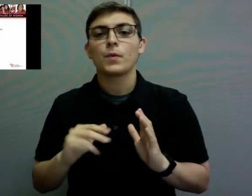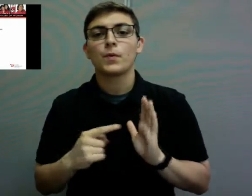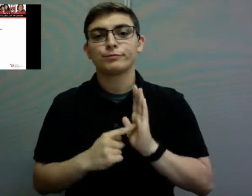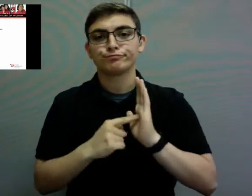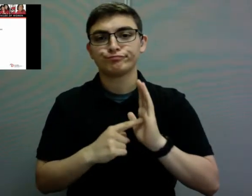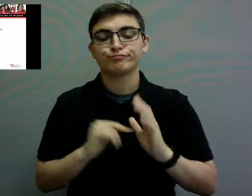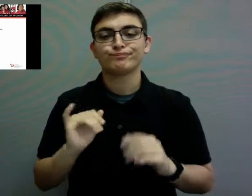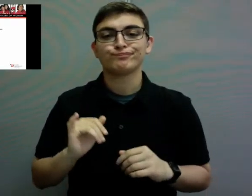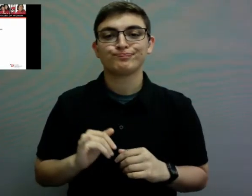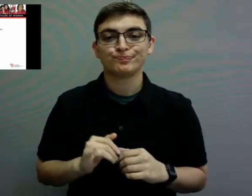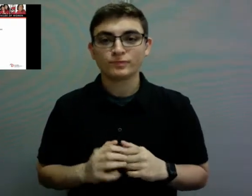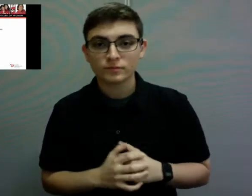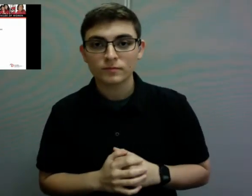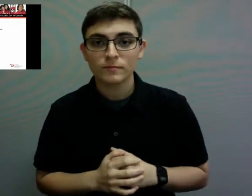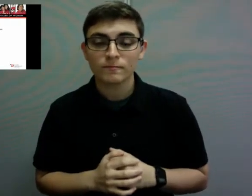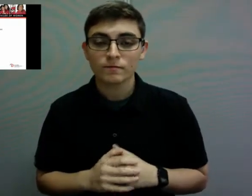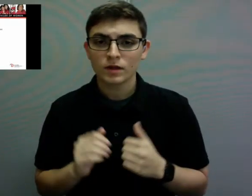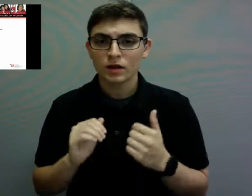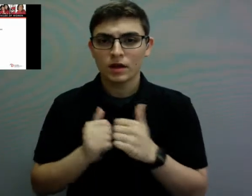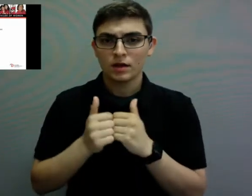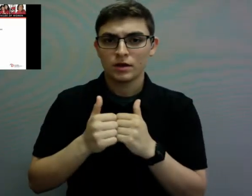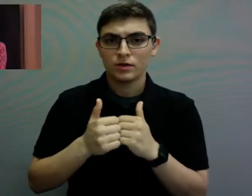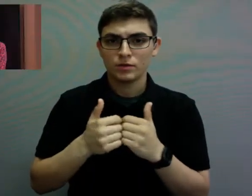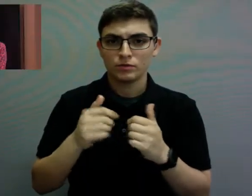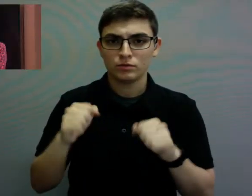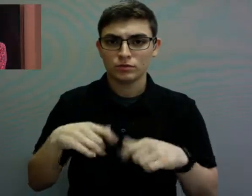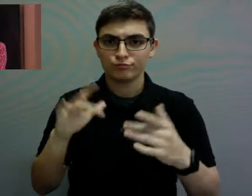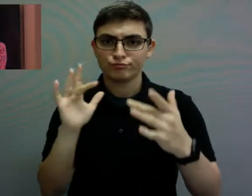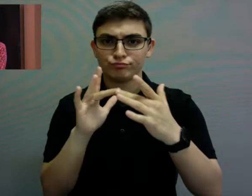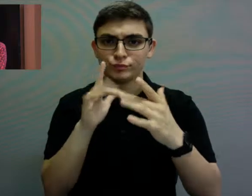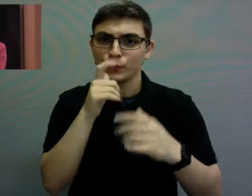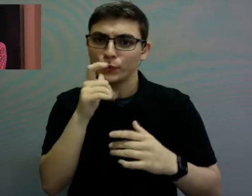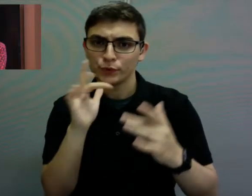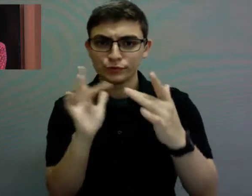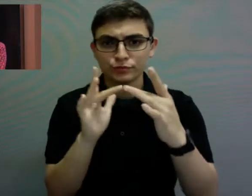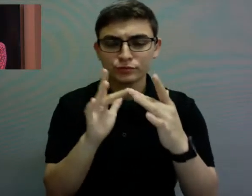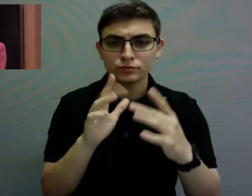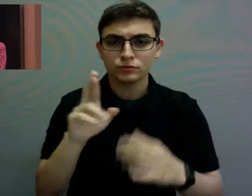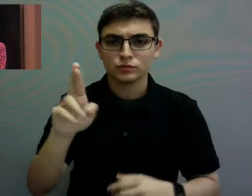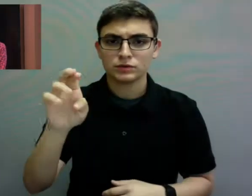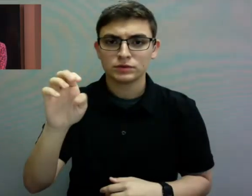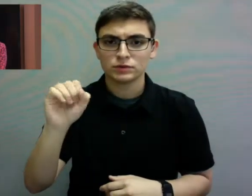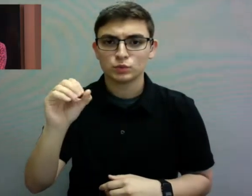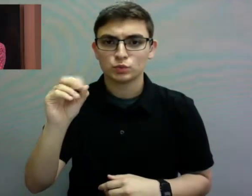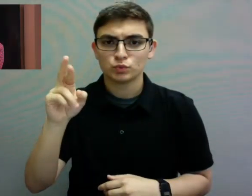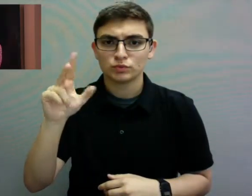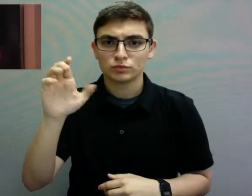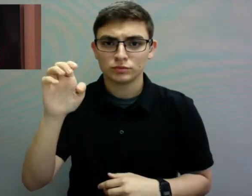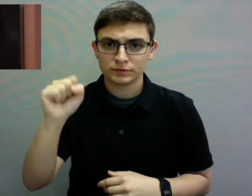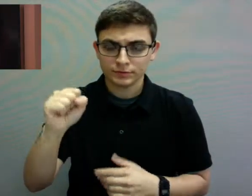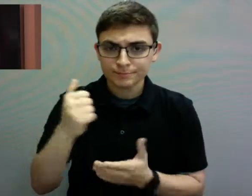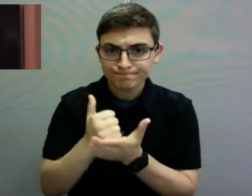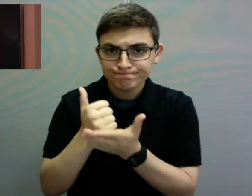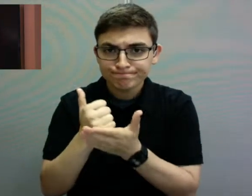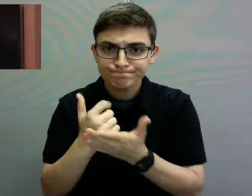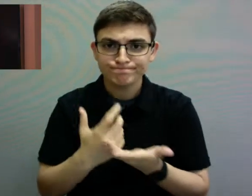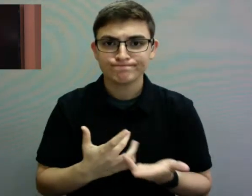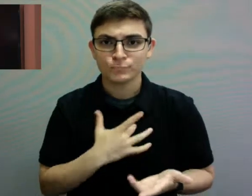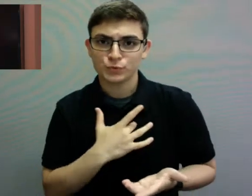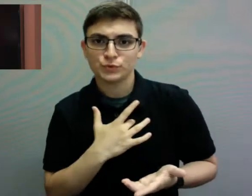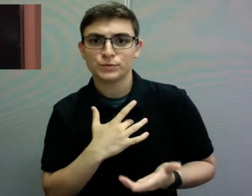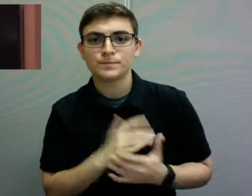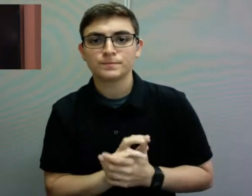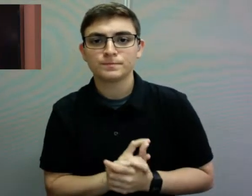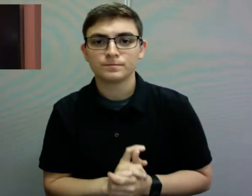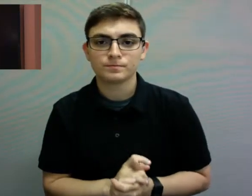health, and also resources. And the resources are listed at the back of your pamphlet, and of course at the end, we'll